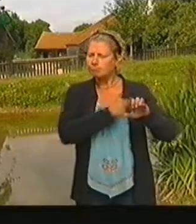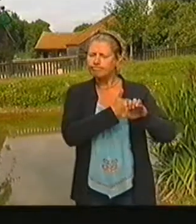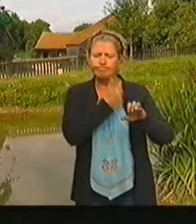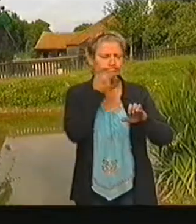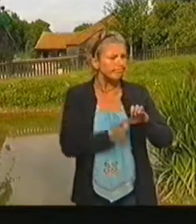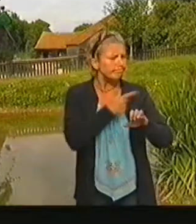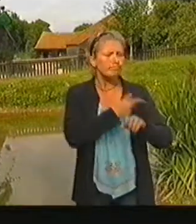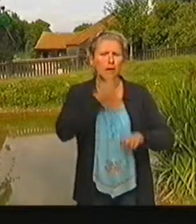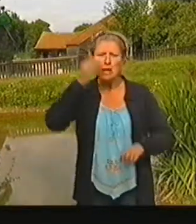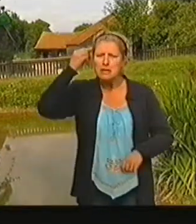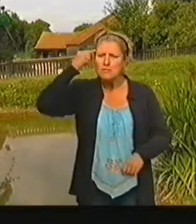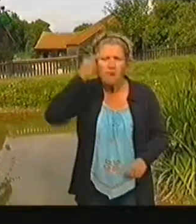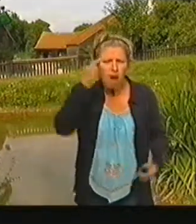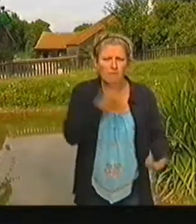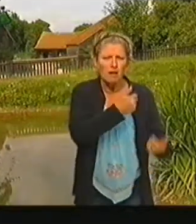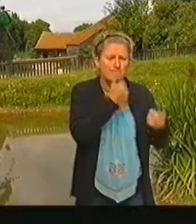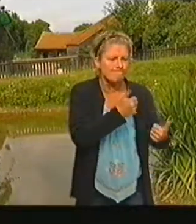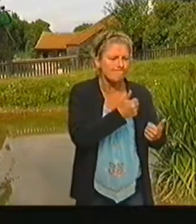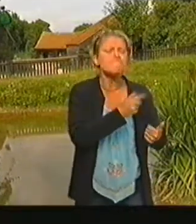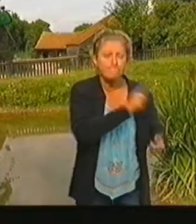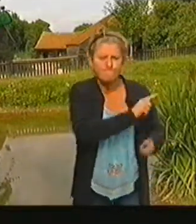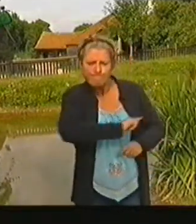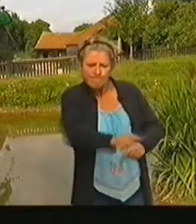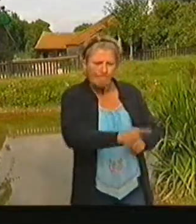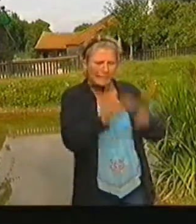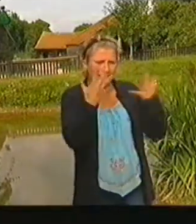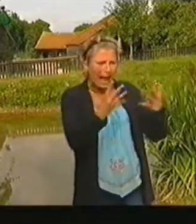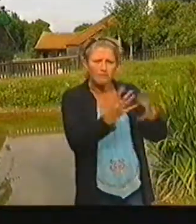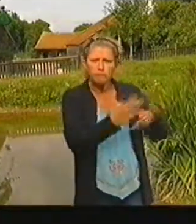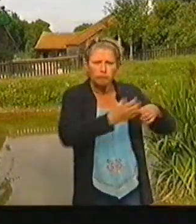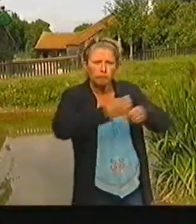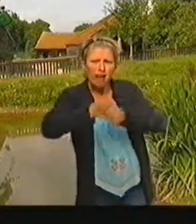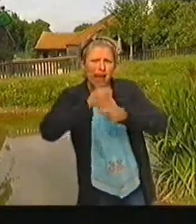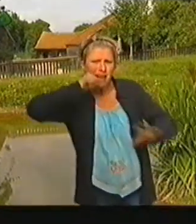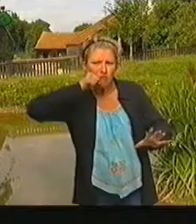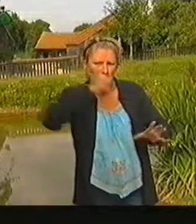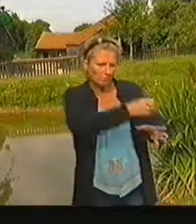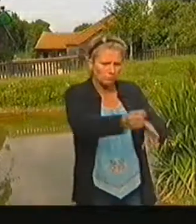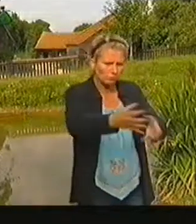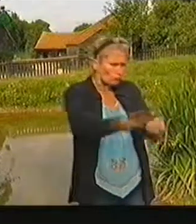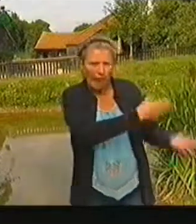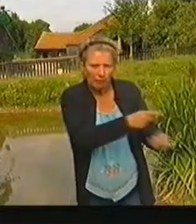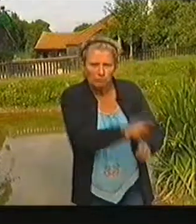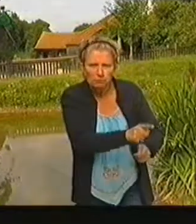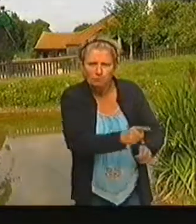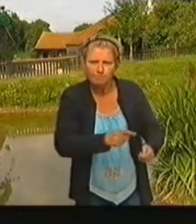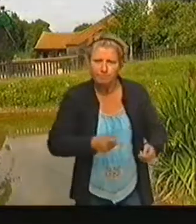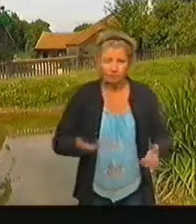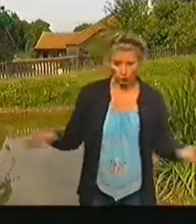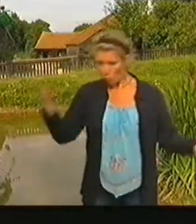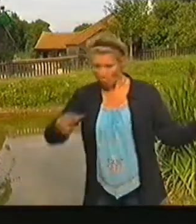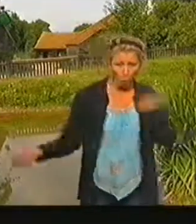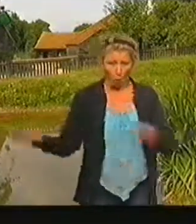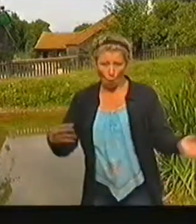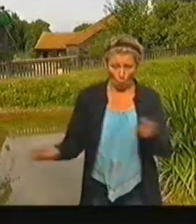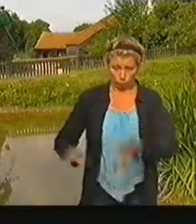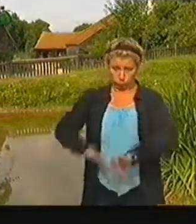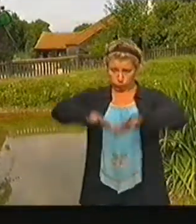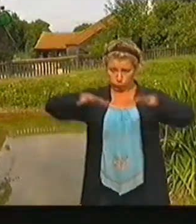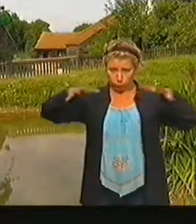Fox. "What a thoughtful little fellow you are. Take 10 bunches of carrots." Soon all this lovely